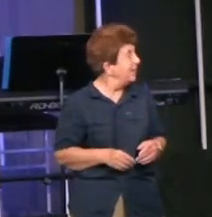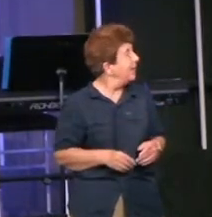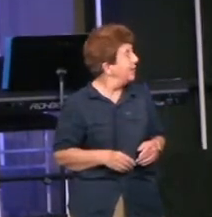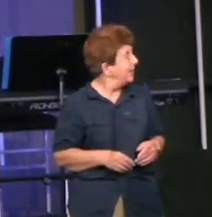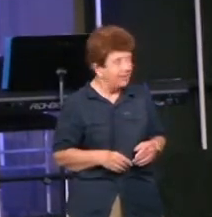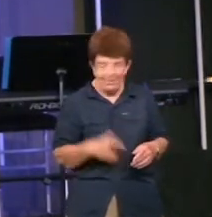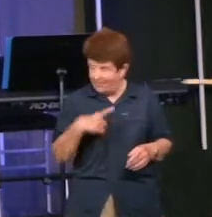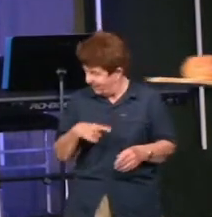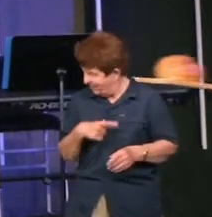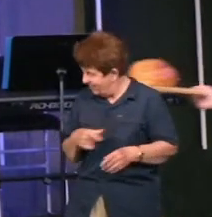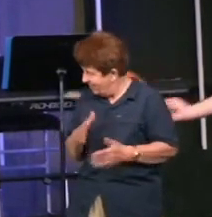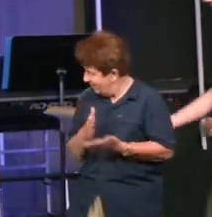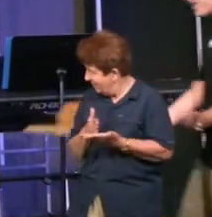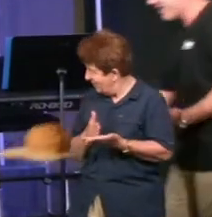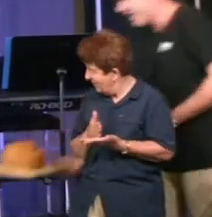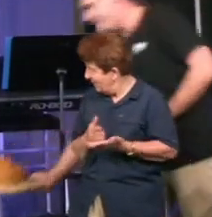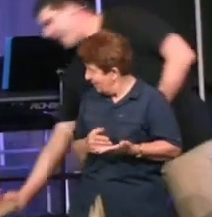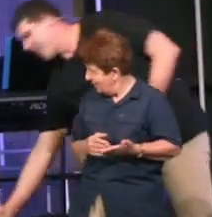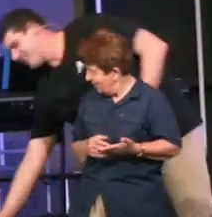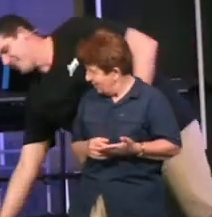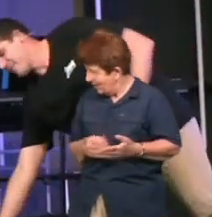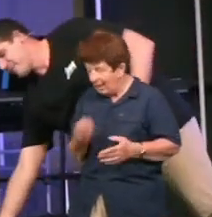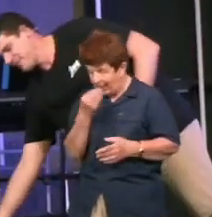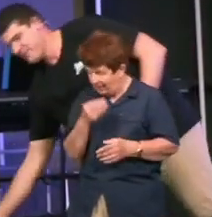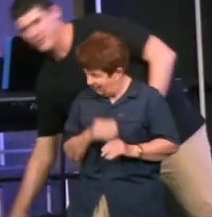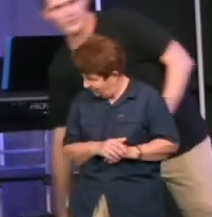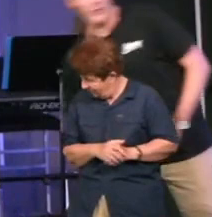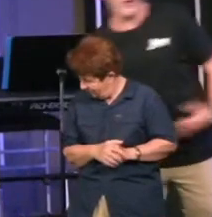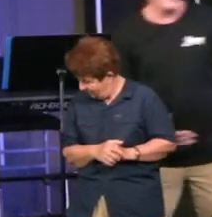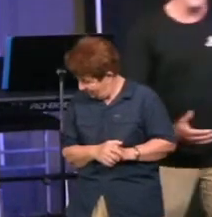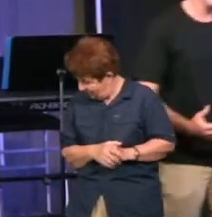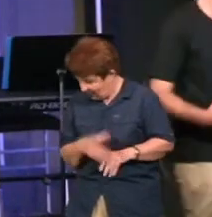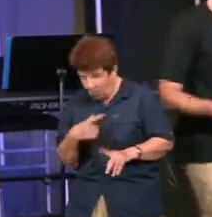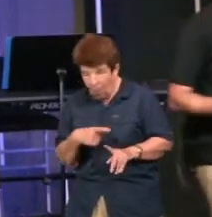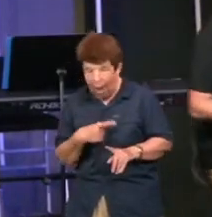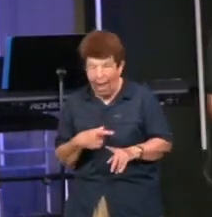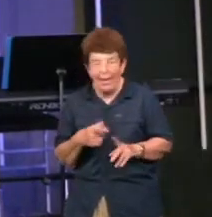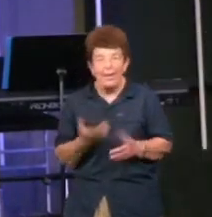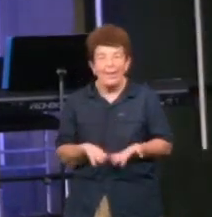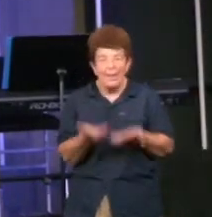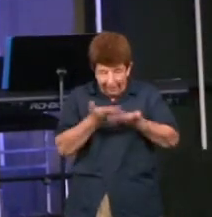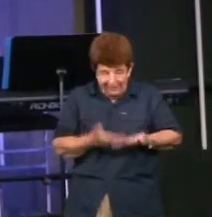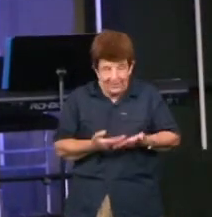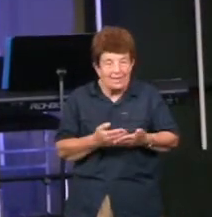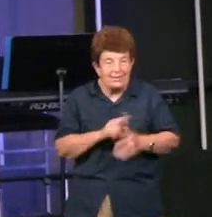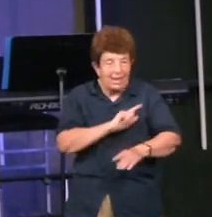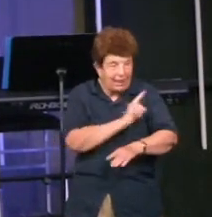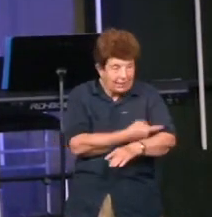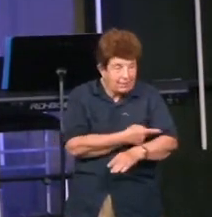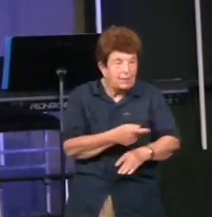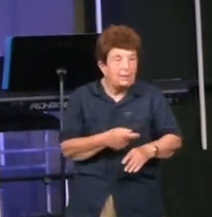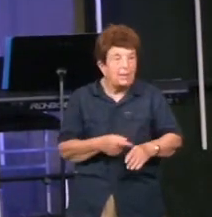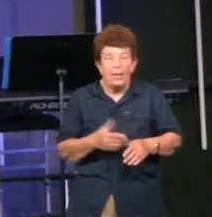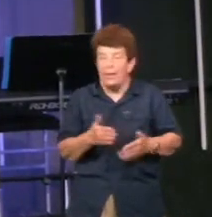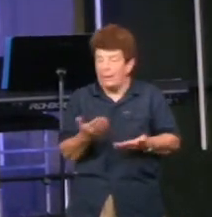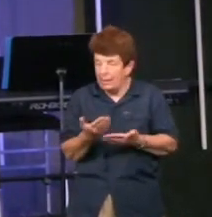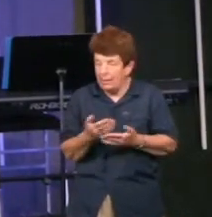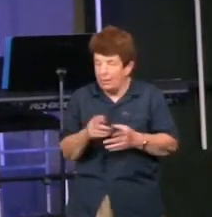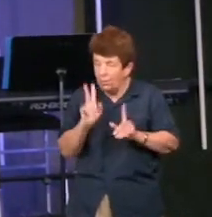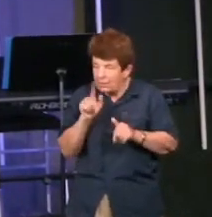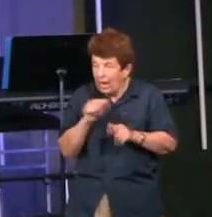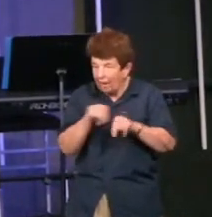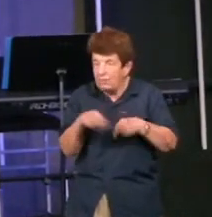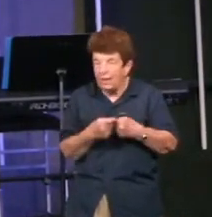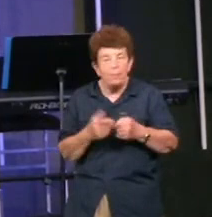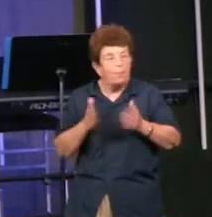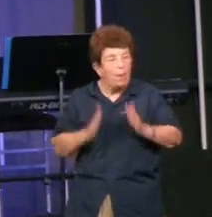The purpose of bread is to be eaten. Why? Because it gives us energy. It sustains us. It sustains our body.